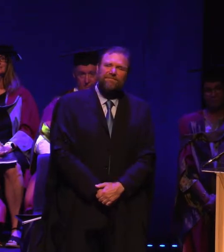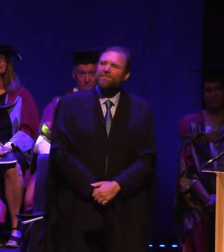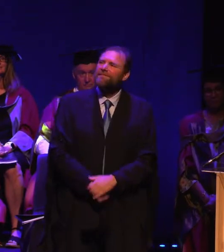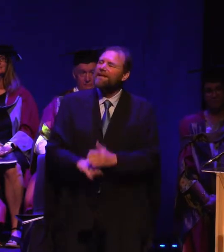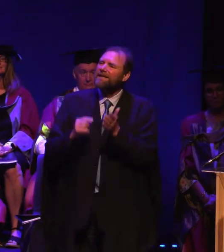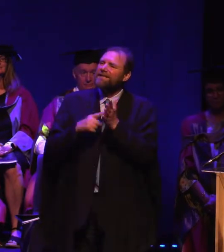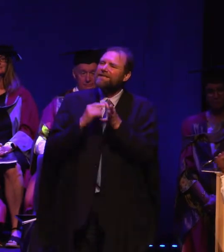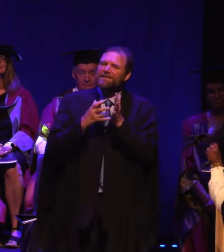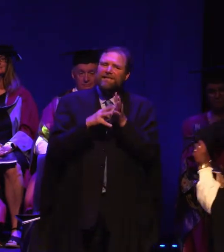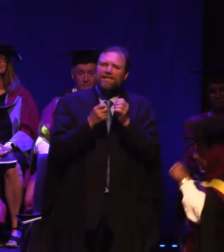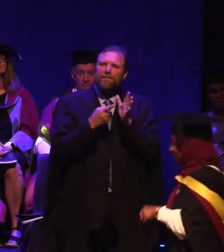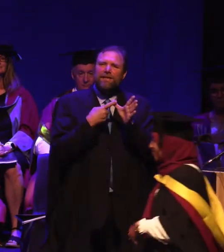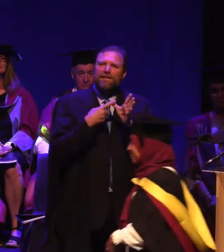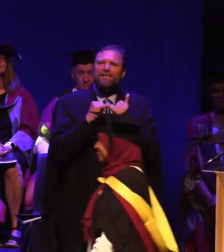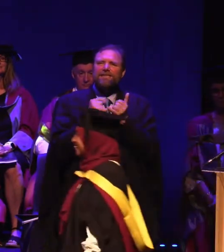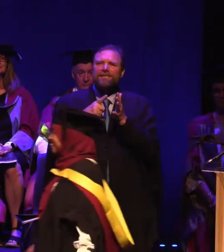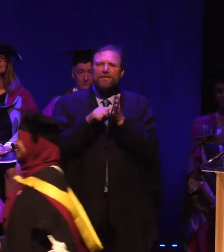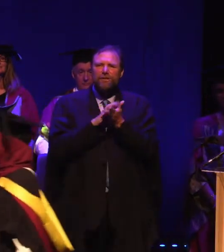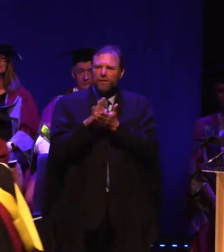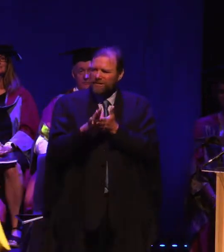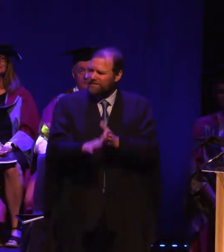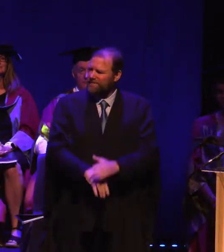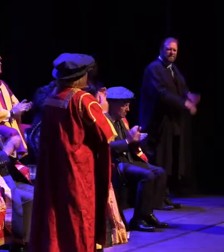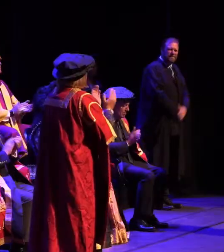Tassaby Soch.